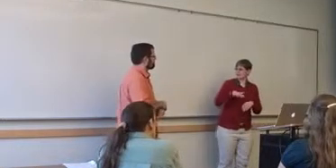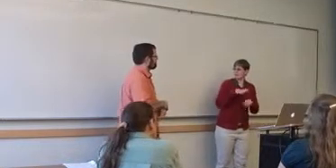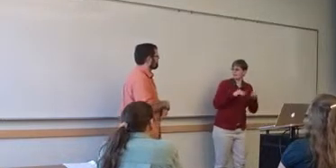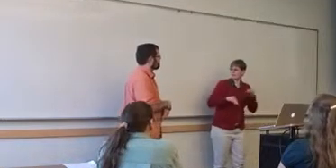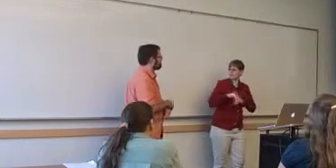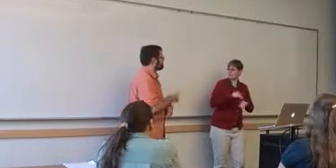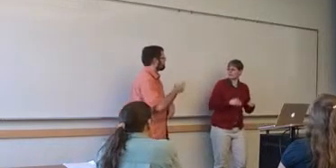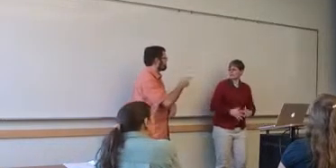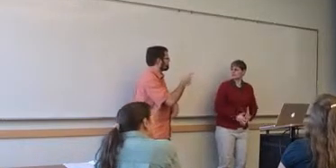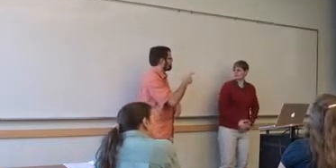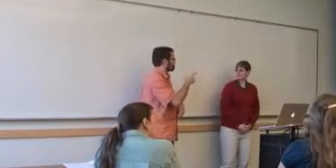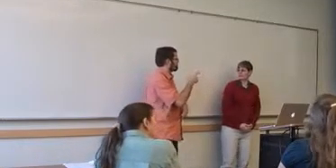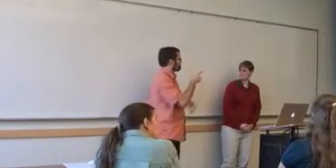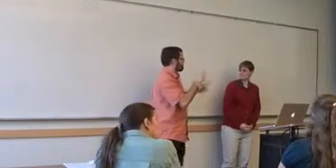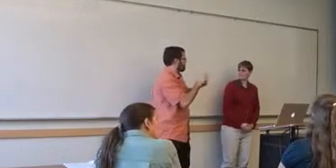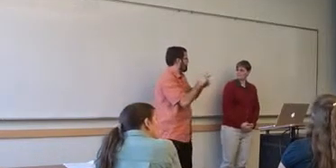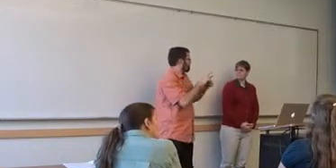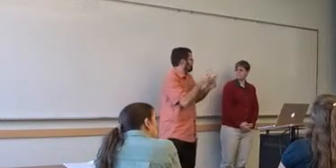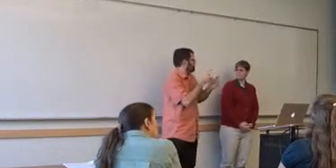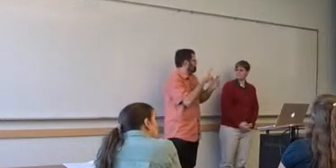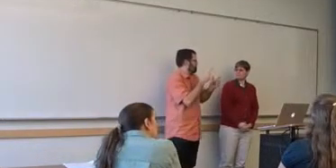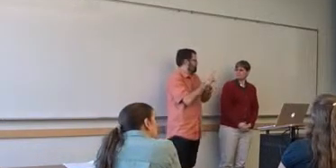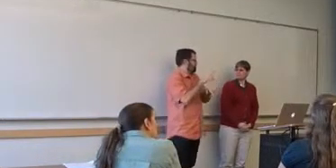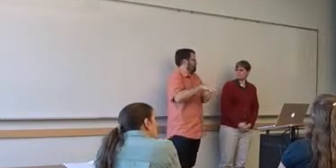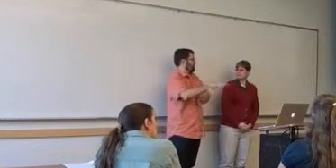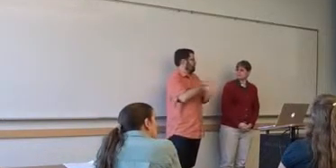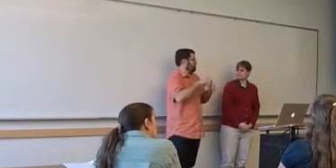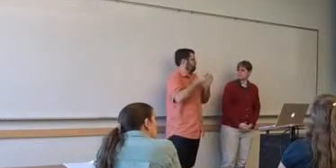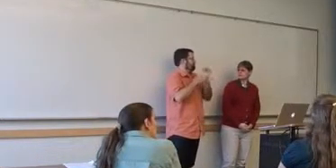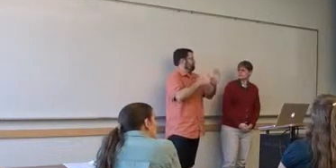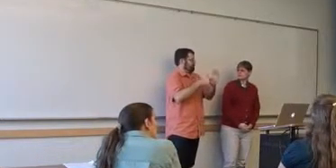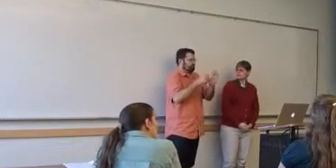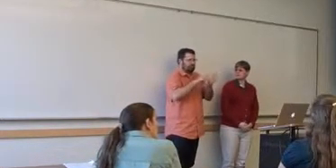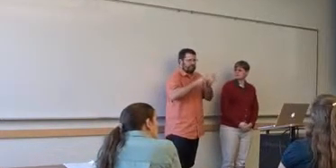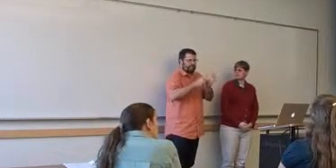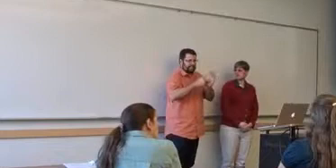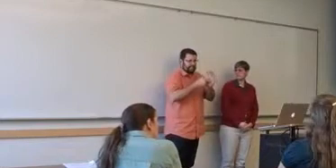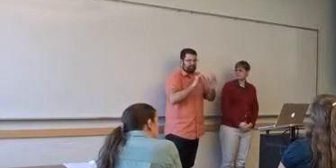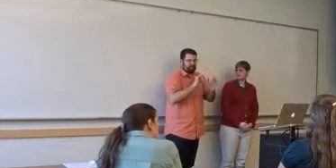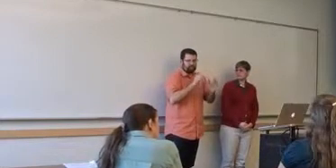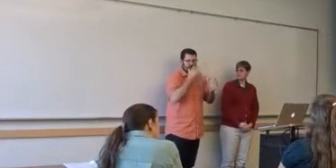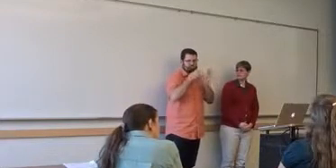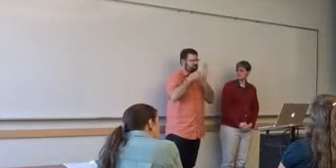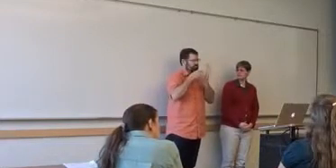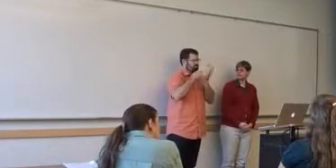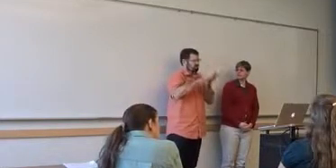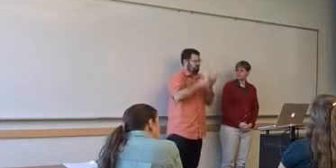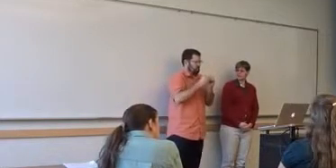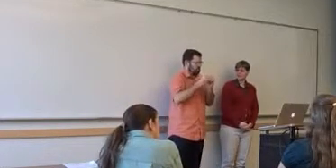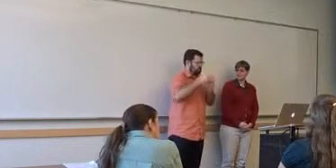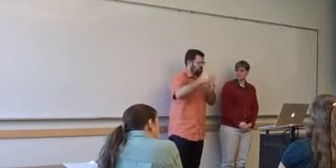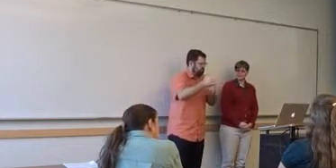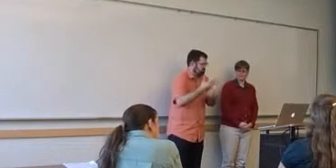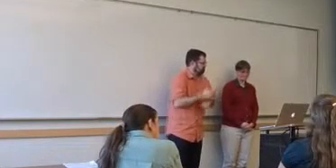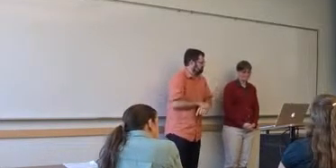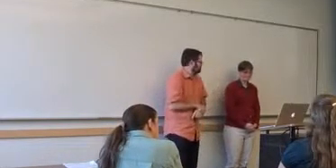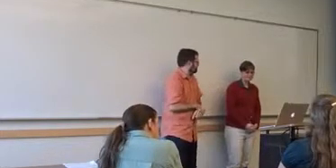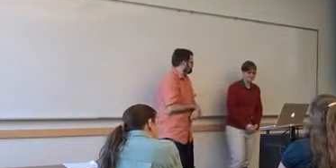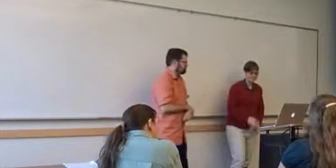And ASL also uses space. Yeah, it uses space to represent meaning. as well. So we actually have another town level